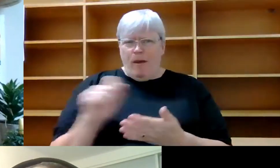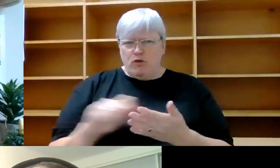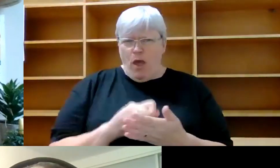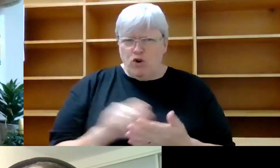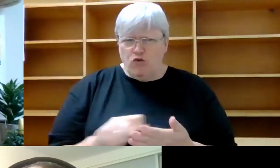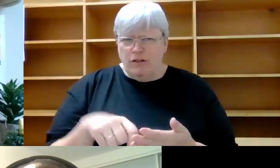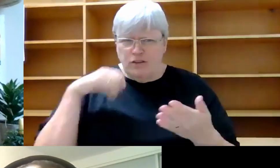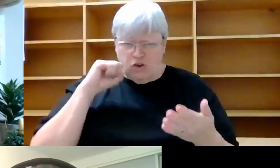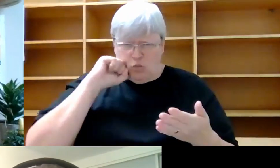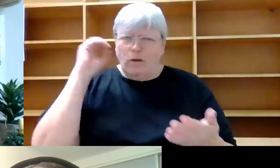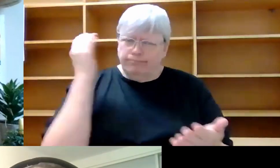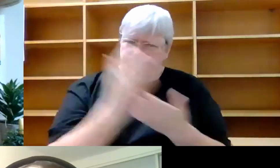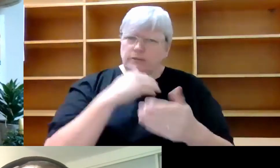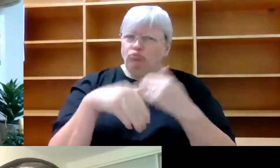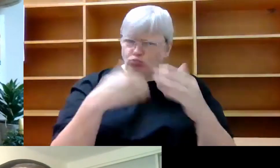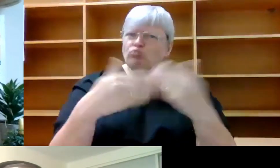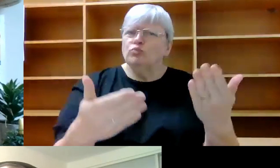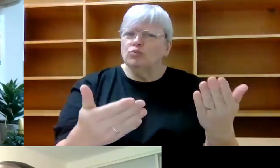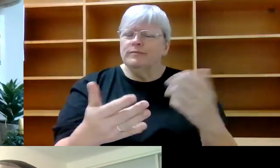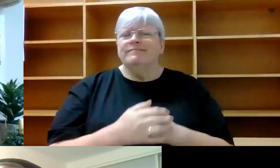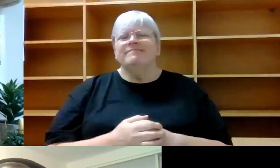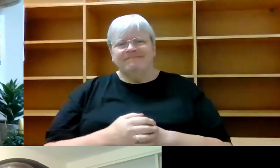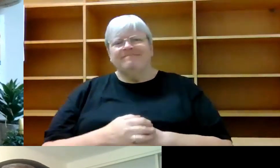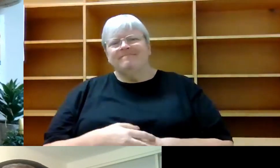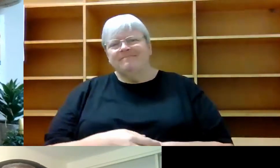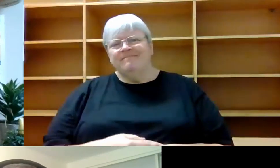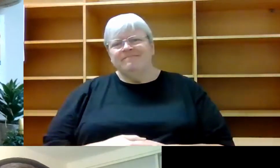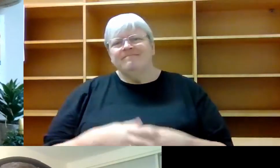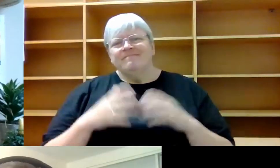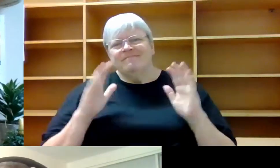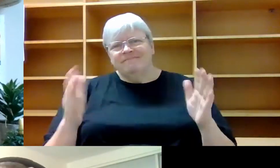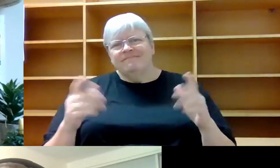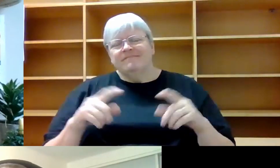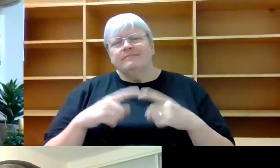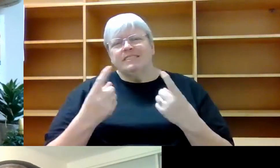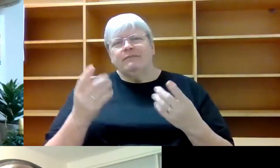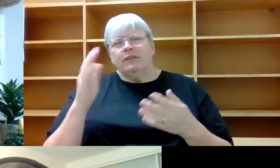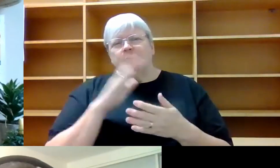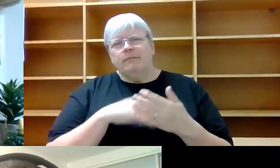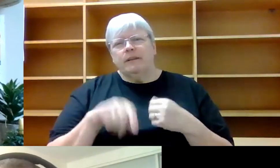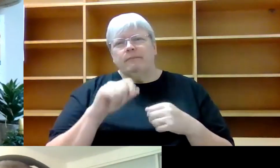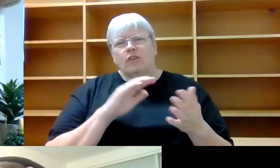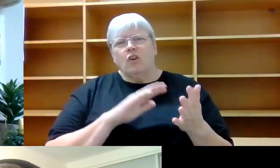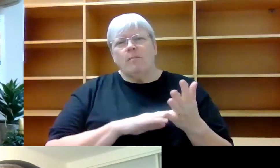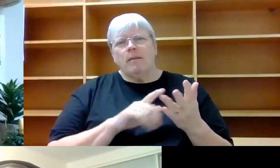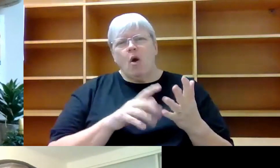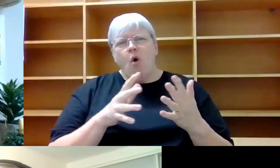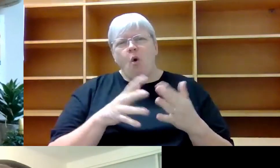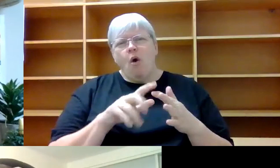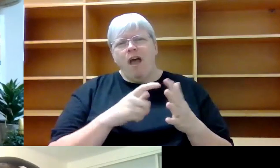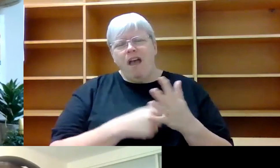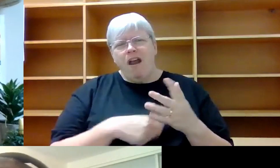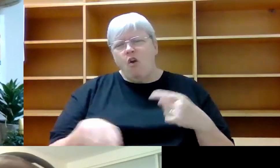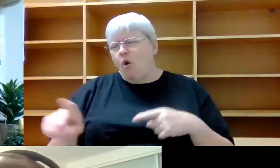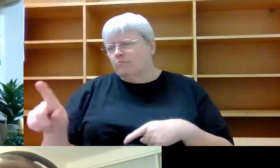would write that narrative, but it have to be slightly different to Moa's situation or Kamosha's situation. It have to be